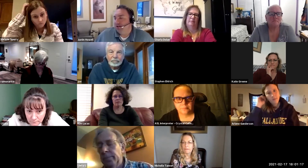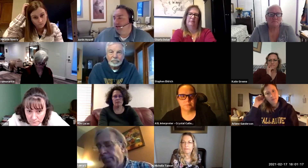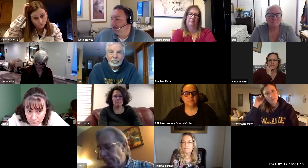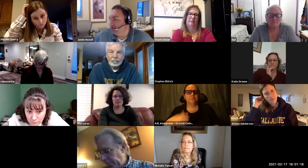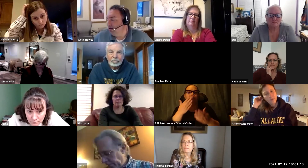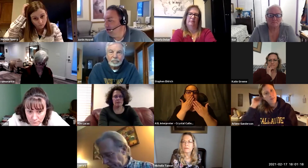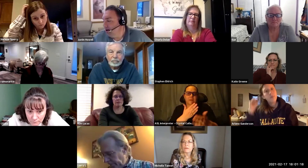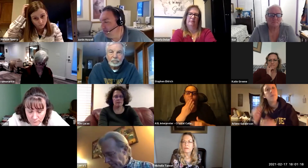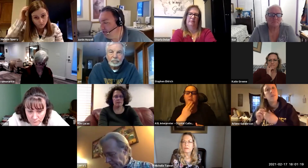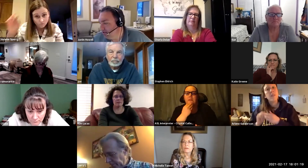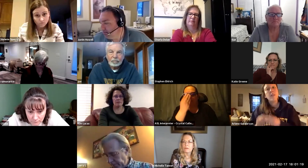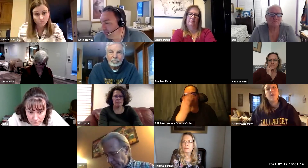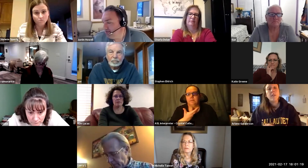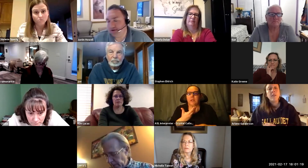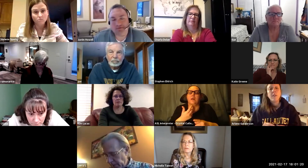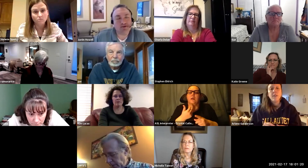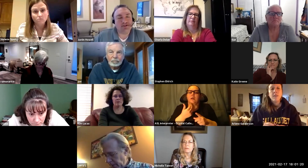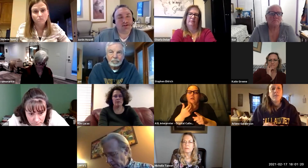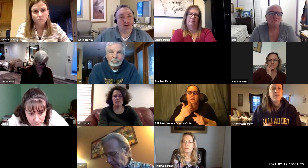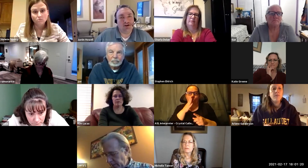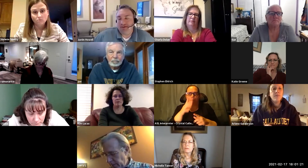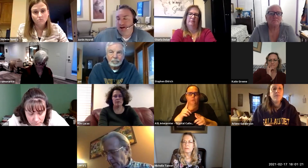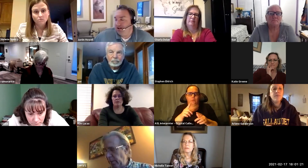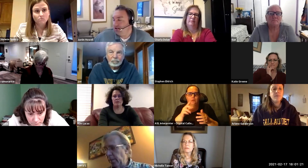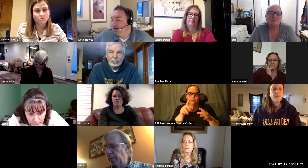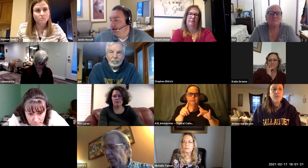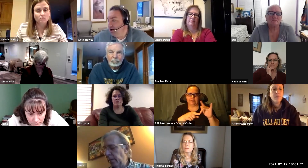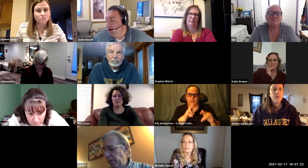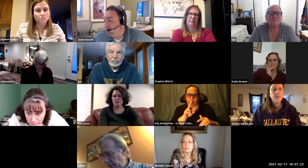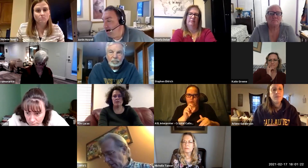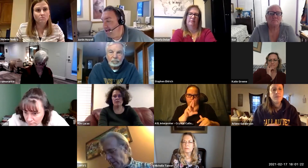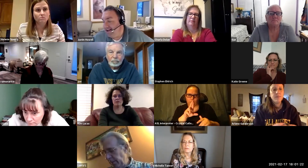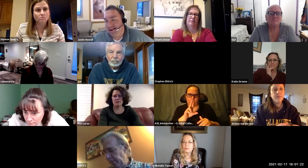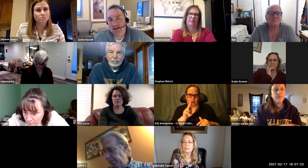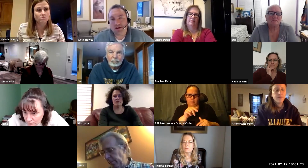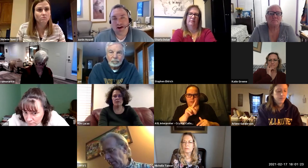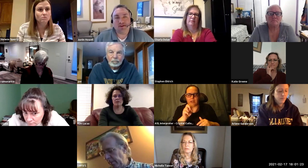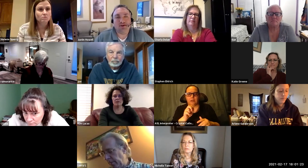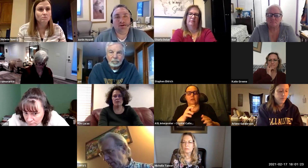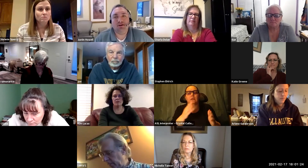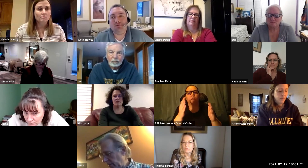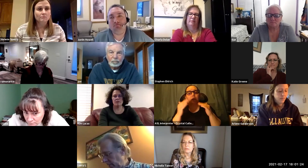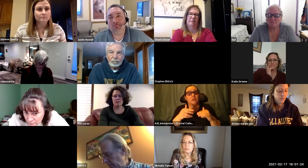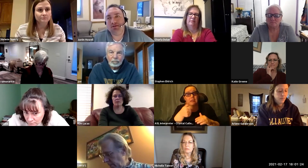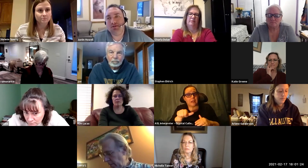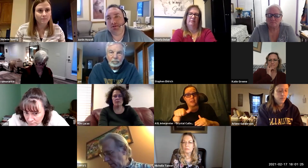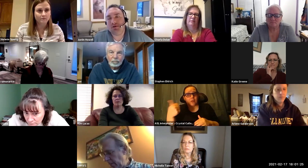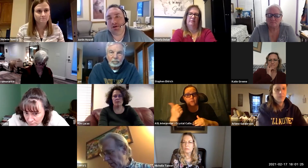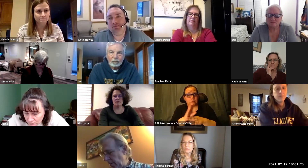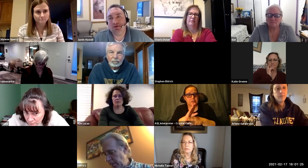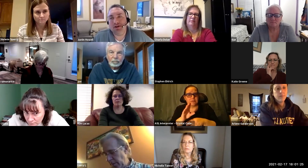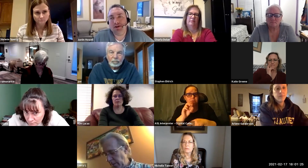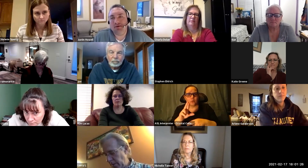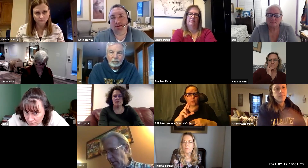Thank you, Melanie. We'll skip the USOR update. Any other business